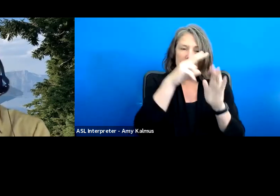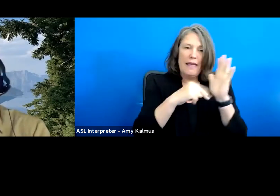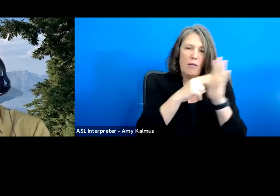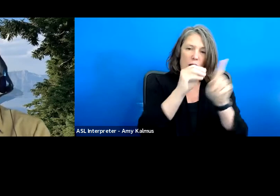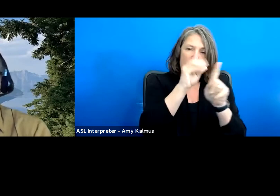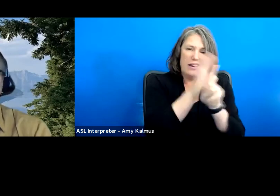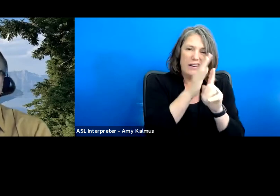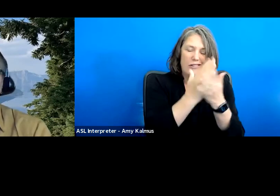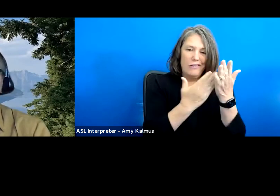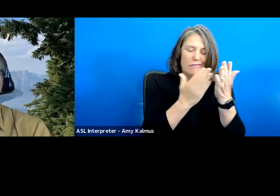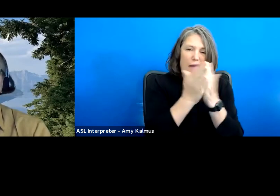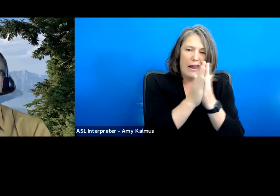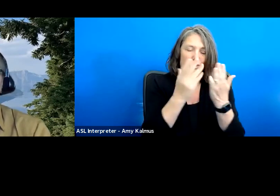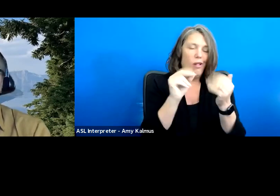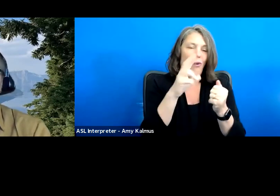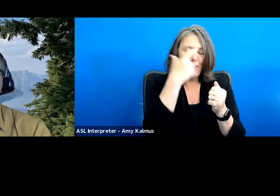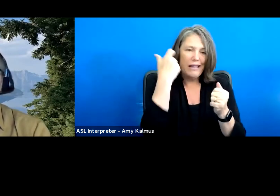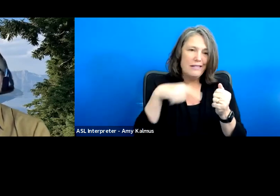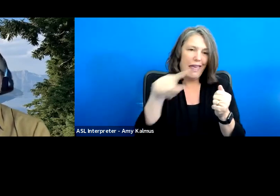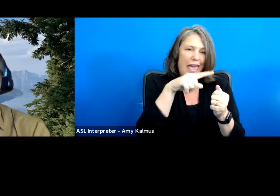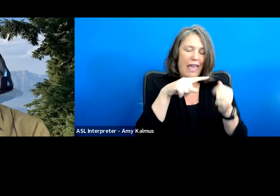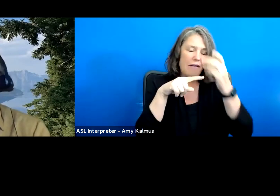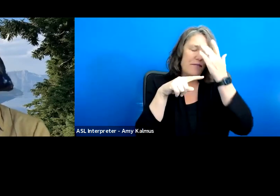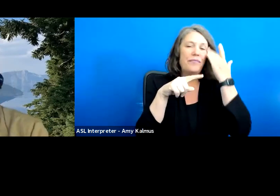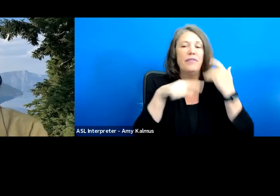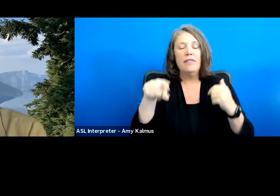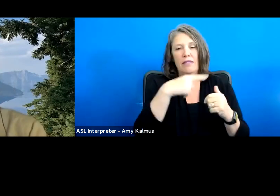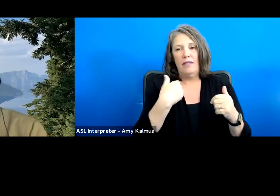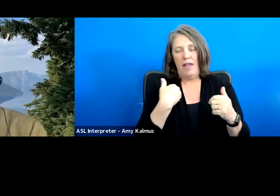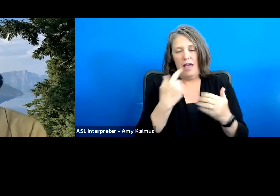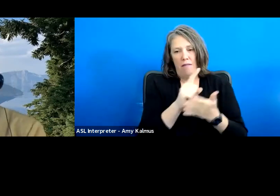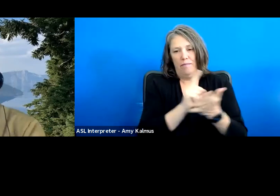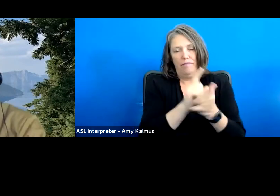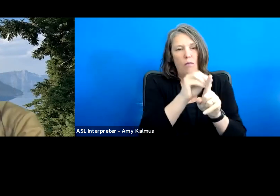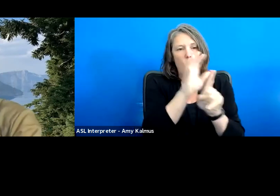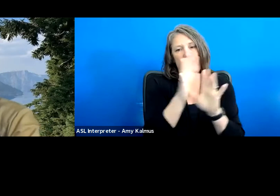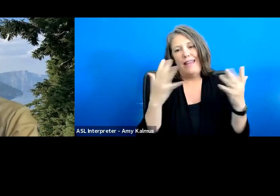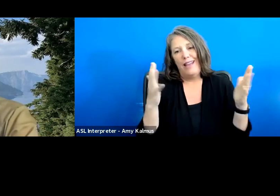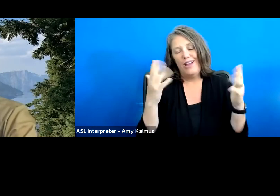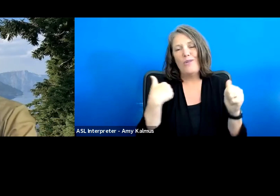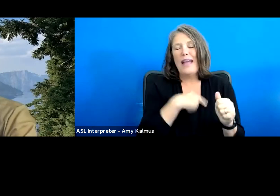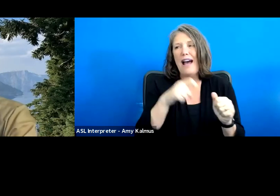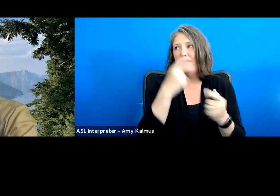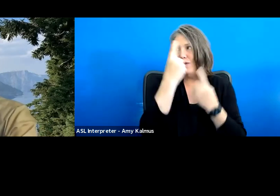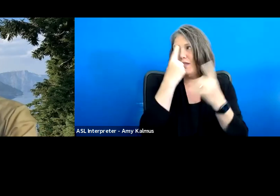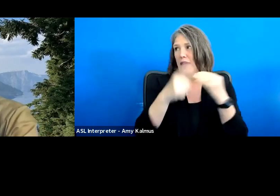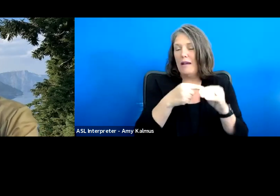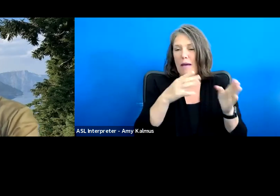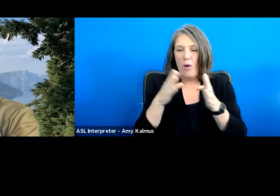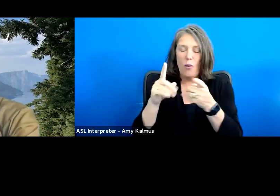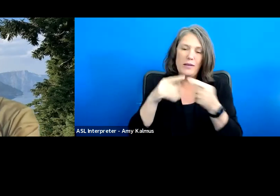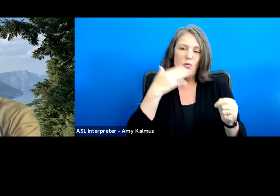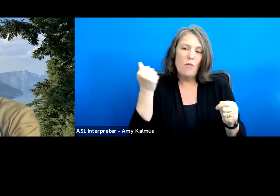orientation manual or because they had an hour orientation. We've got to think about ways to